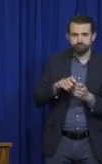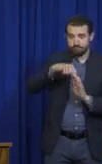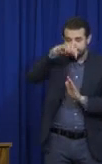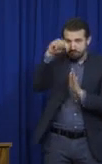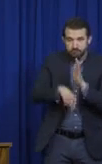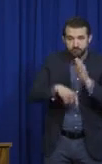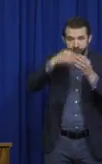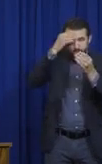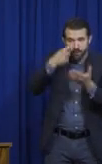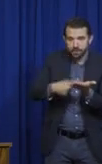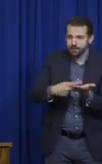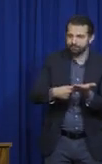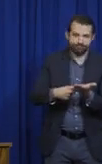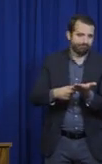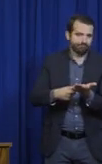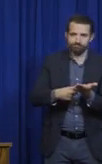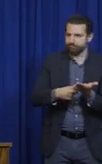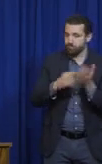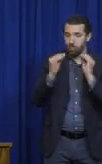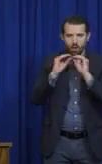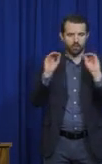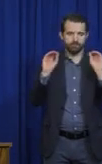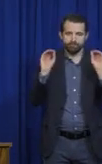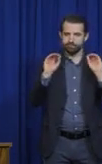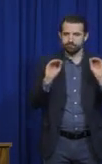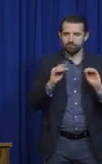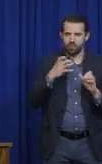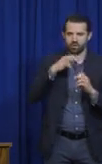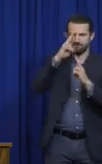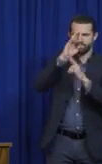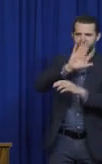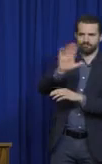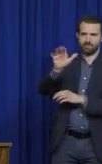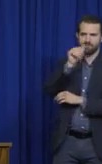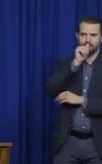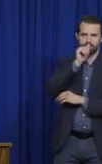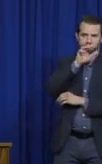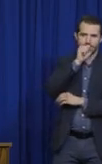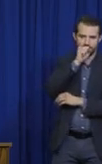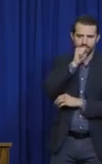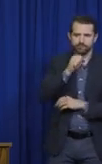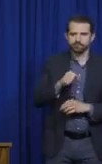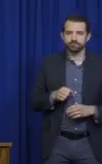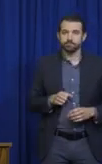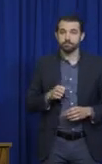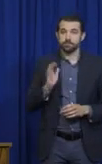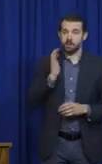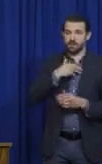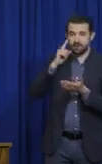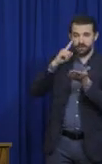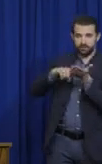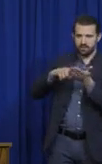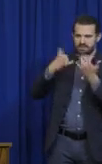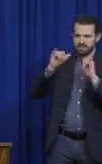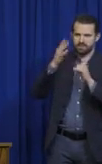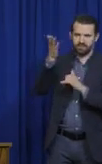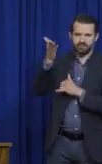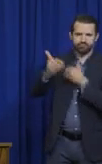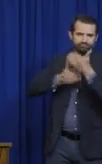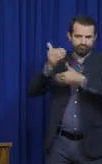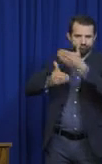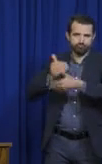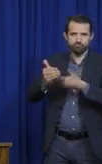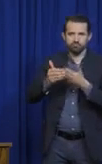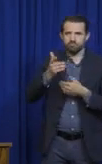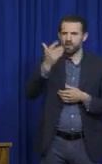I can't comment on it any further, partly for privacy reasons, also because our investigation is just underway. But we are aware